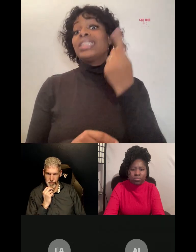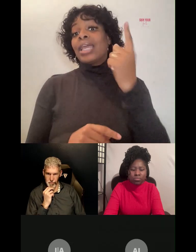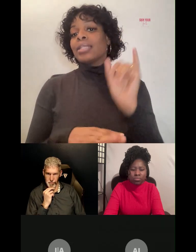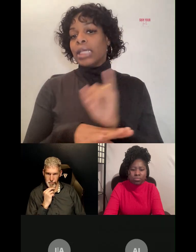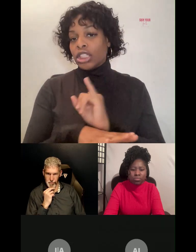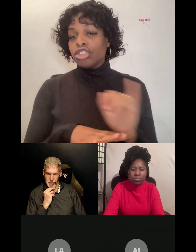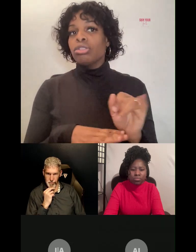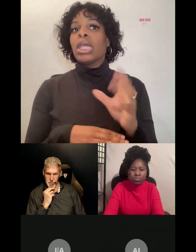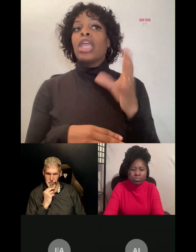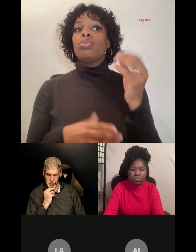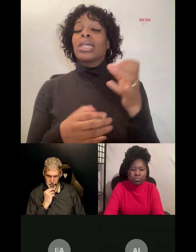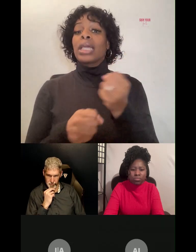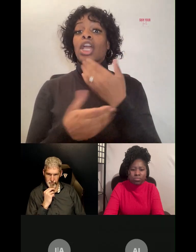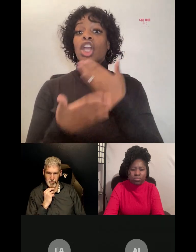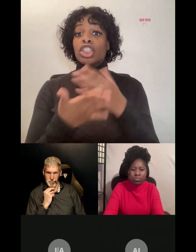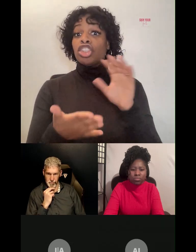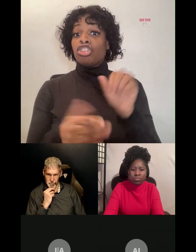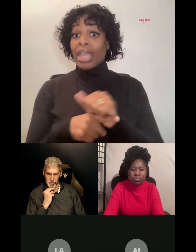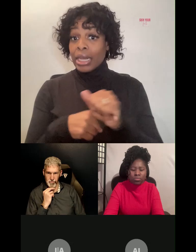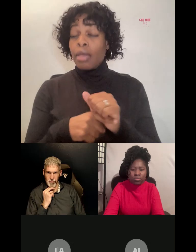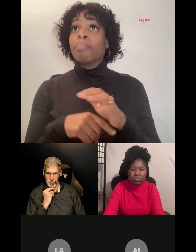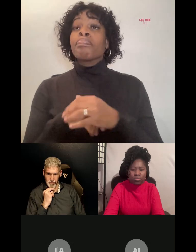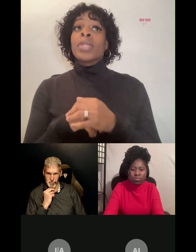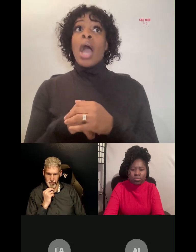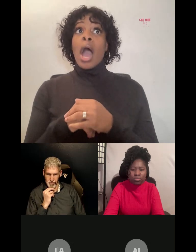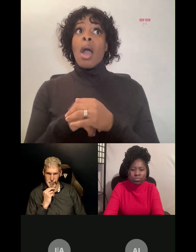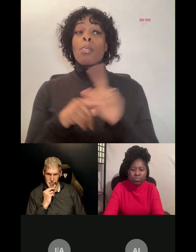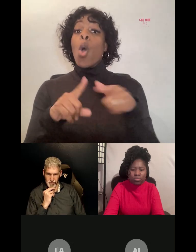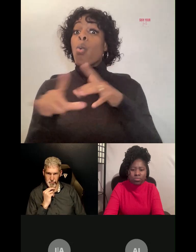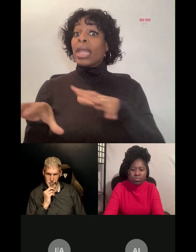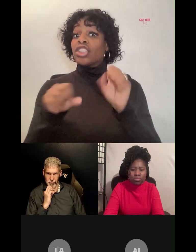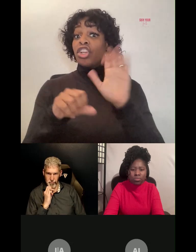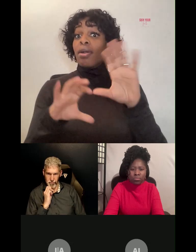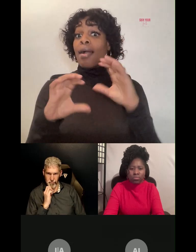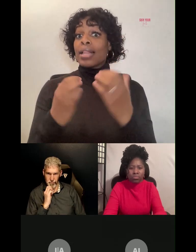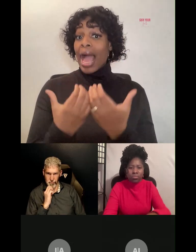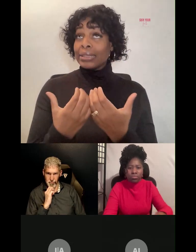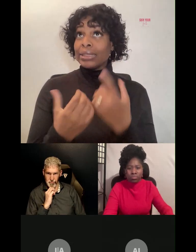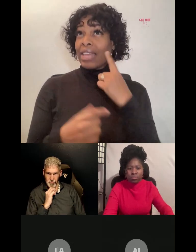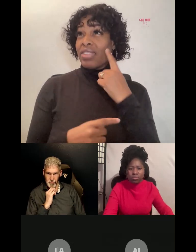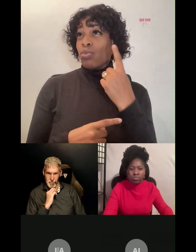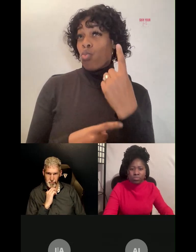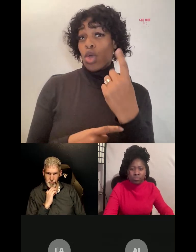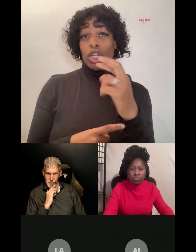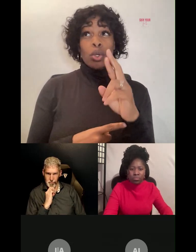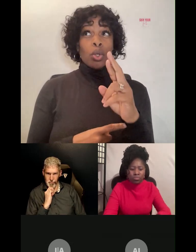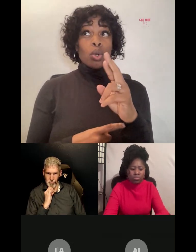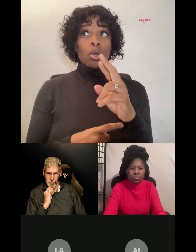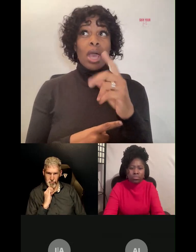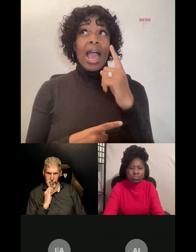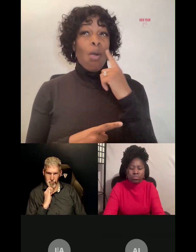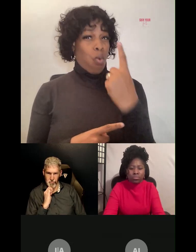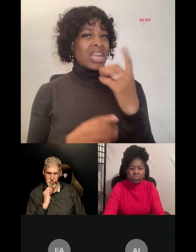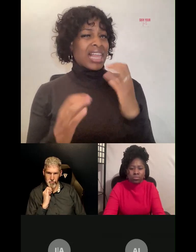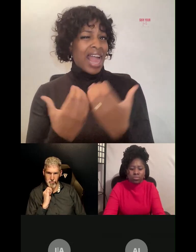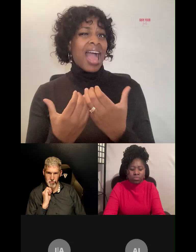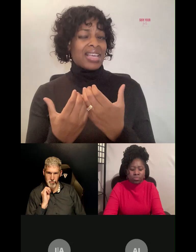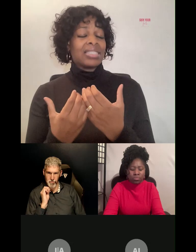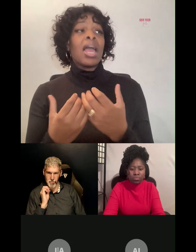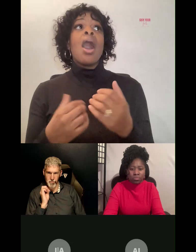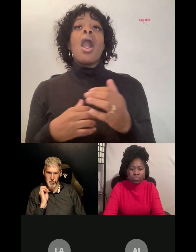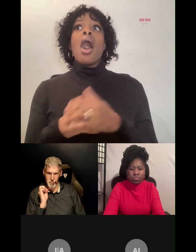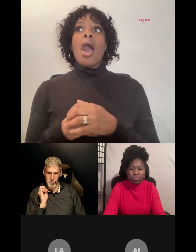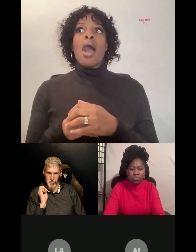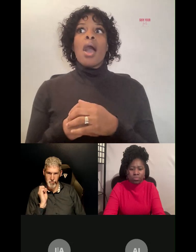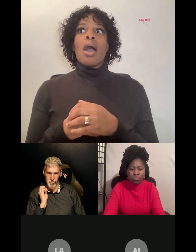who understand the industry and you can get good training. When I took her classes, I think one